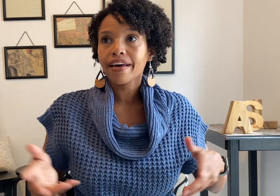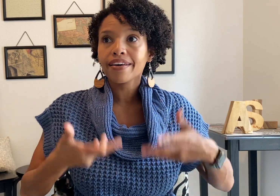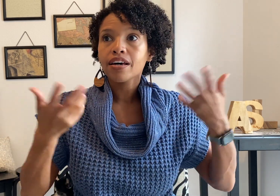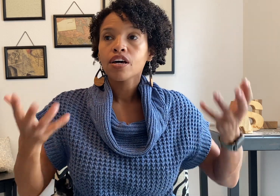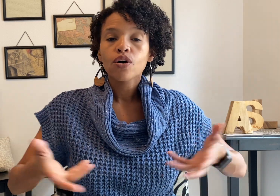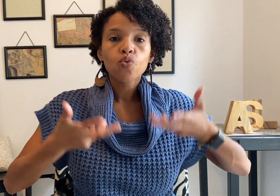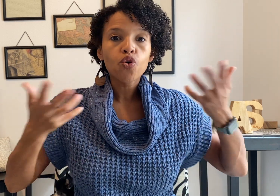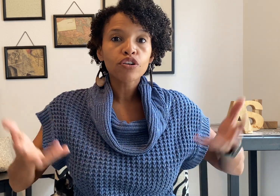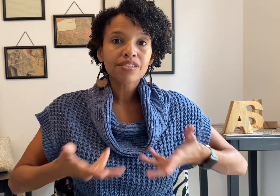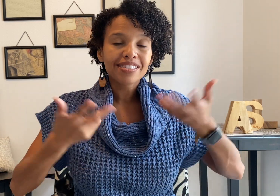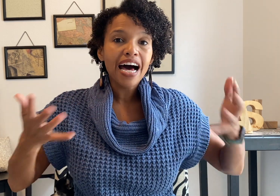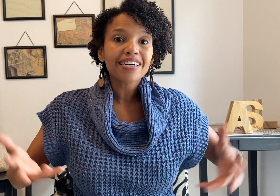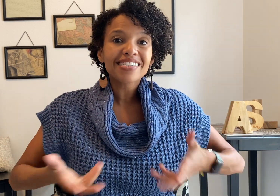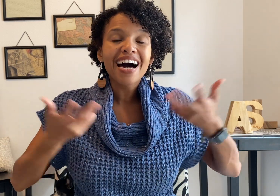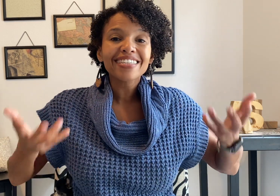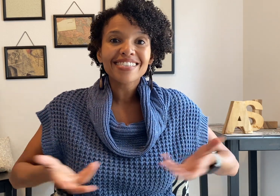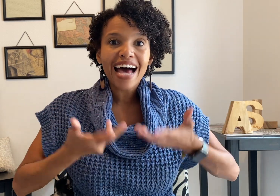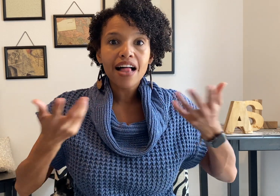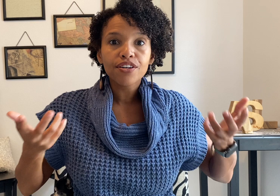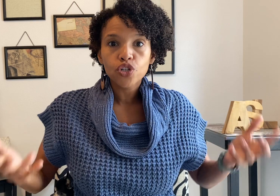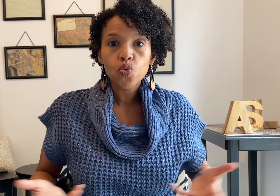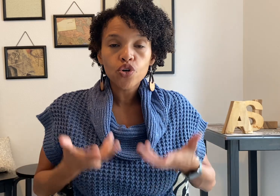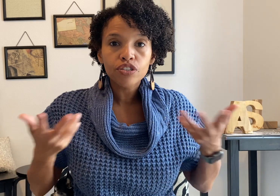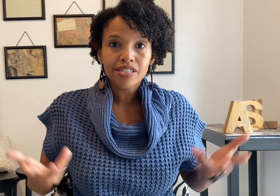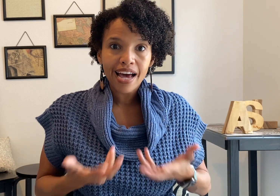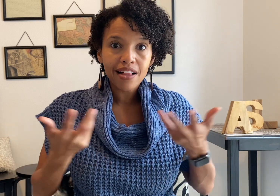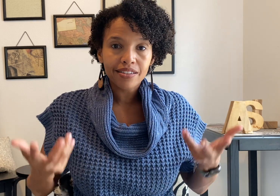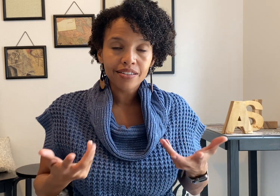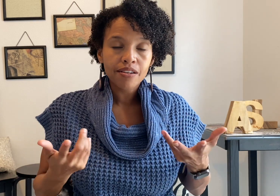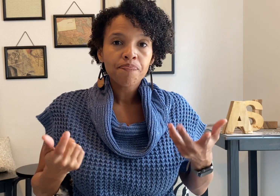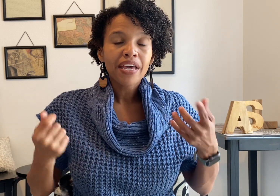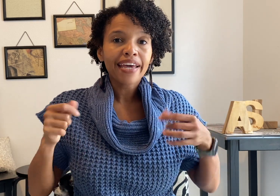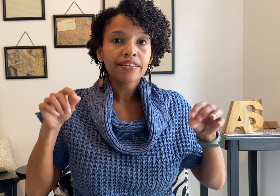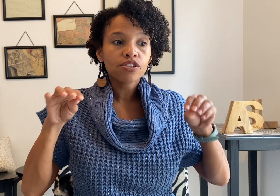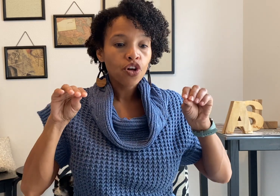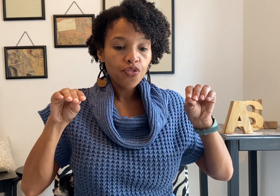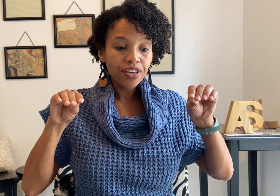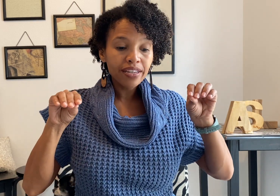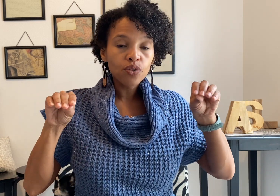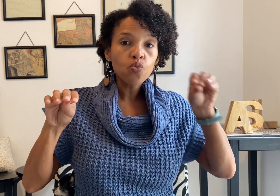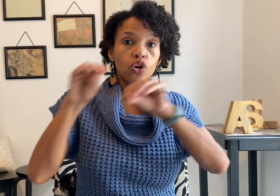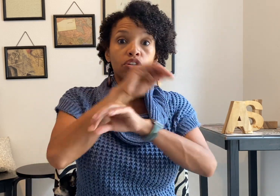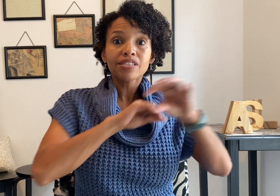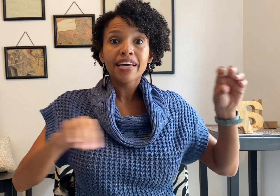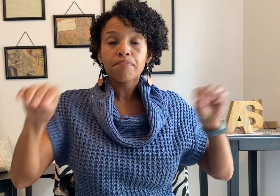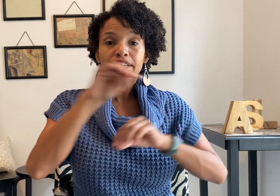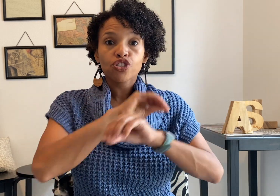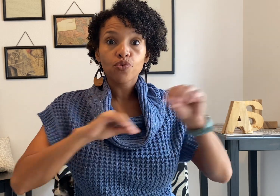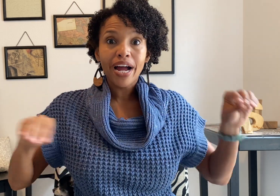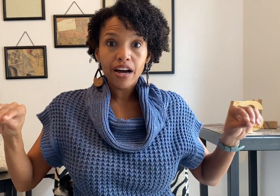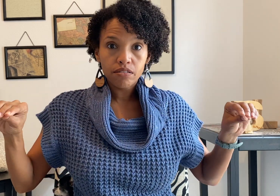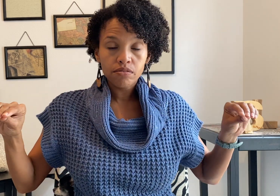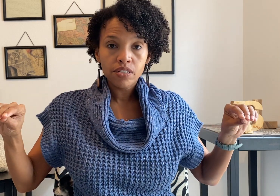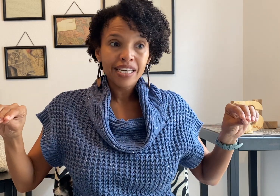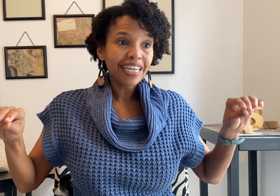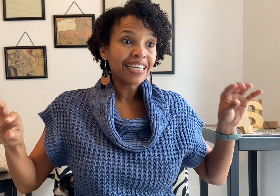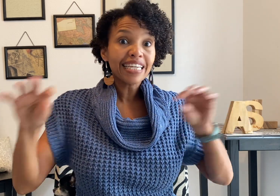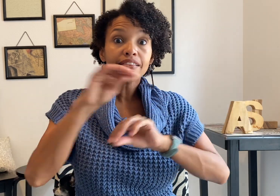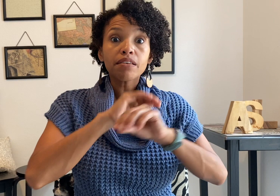like sign salad or word salad, is the words get mixed around, and in the